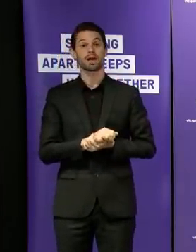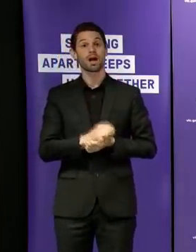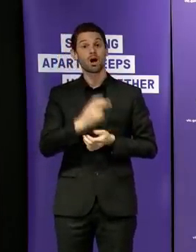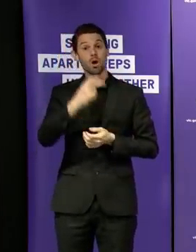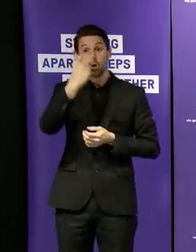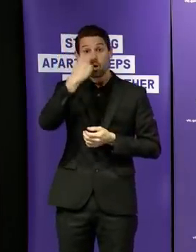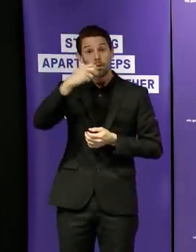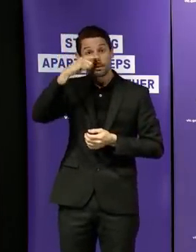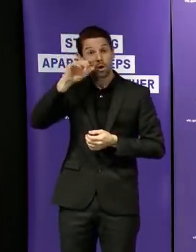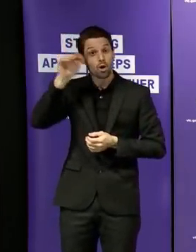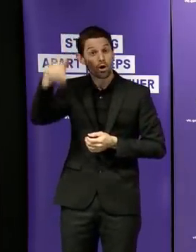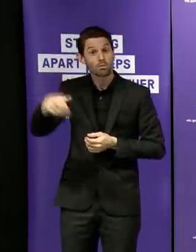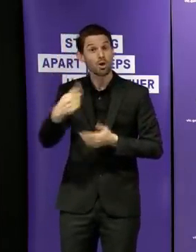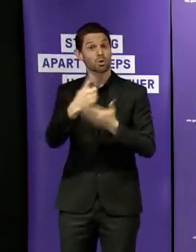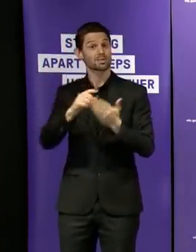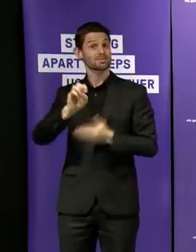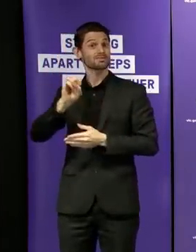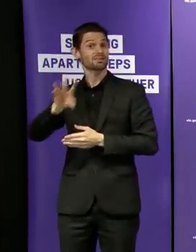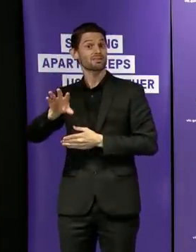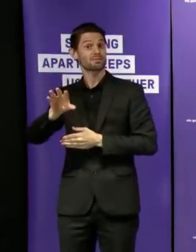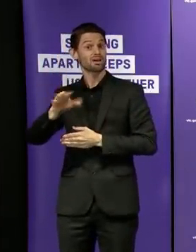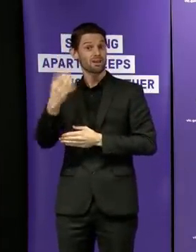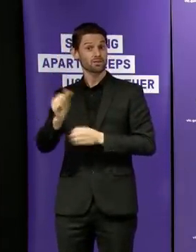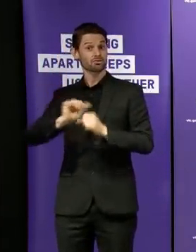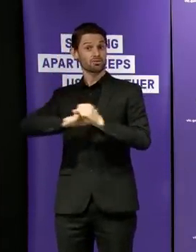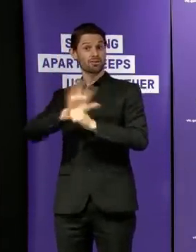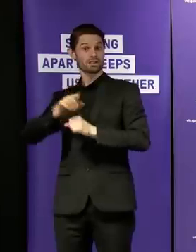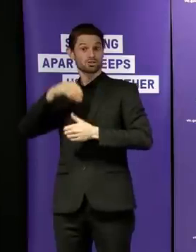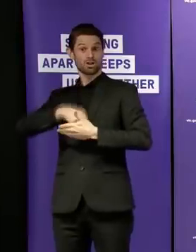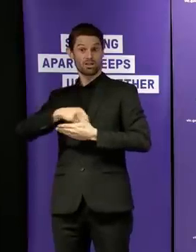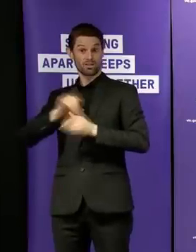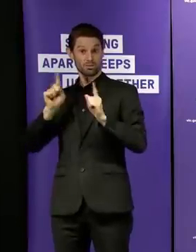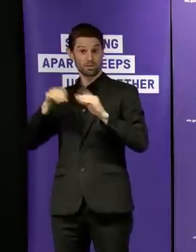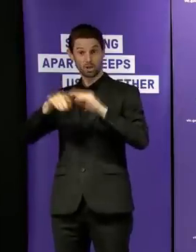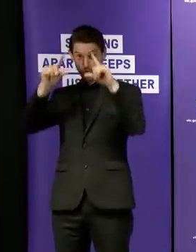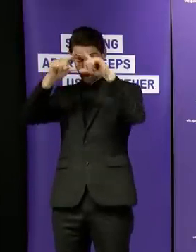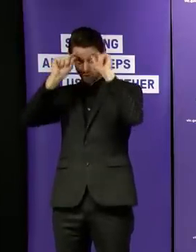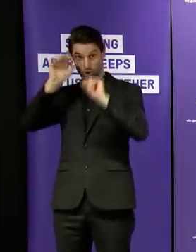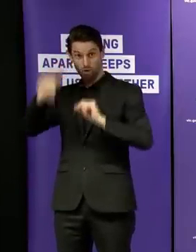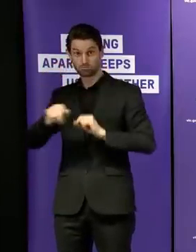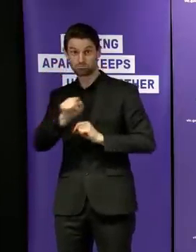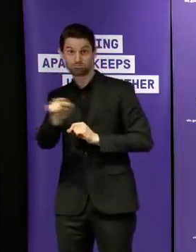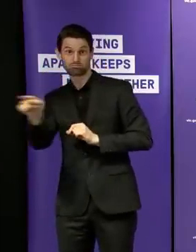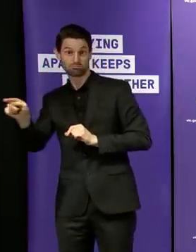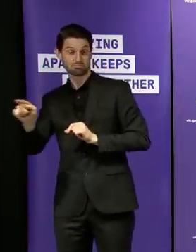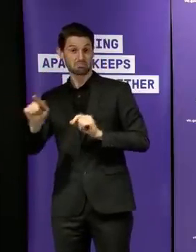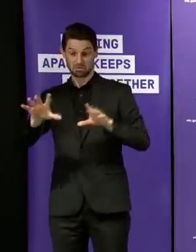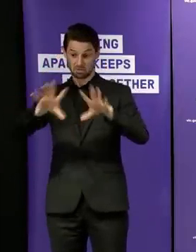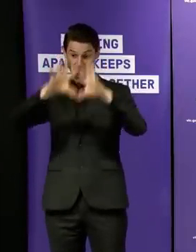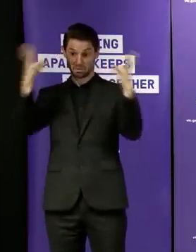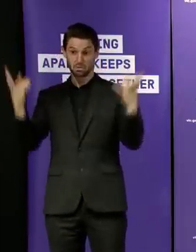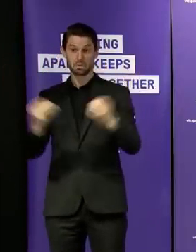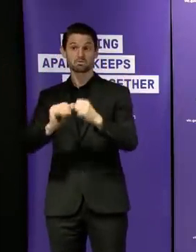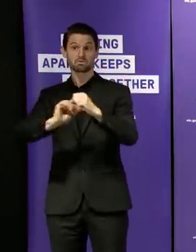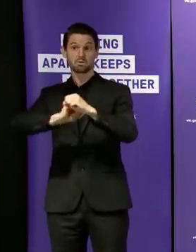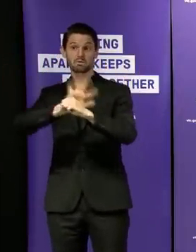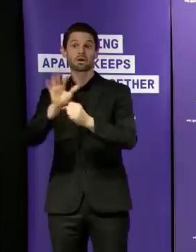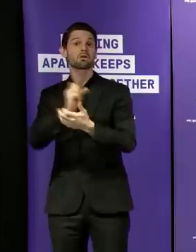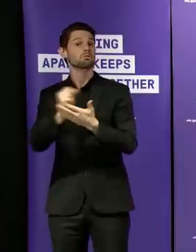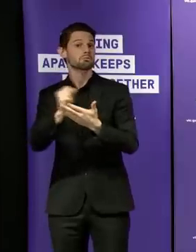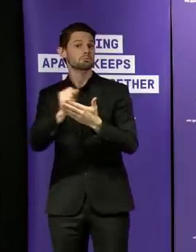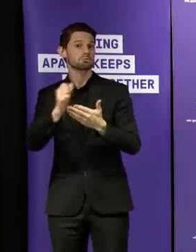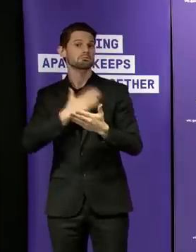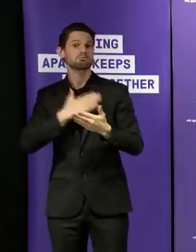aged care, there are just 10 active cases in aged care, and that essentially is the numbers of the day that I needed